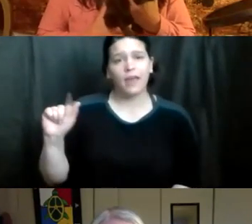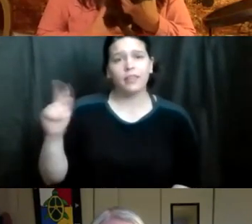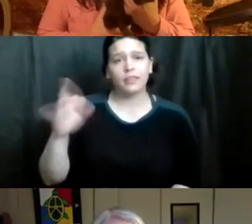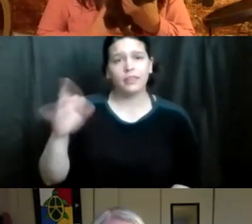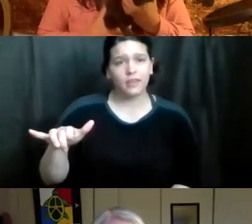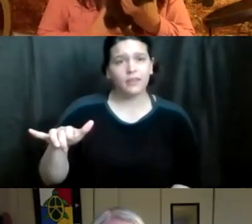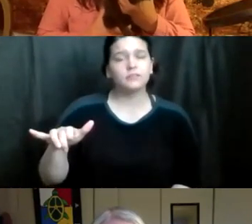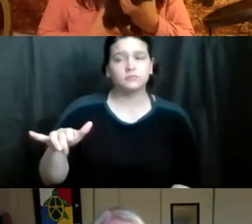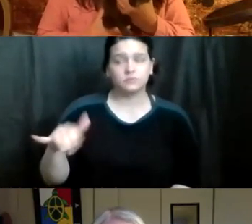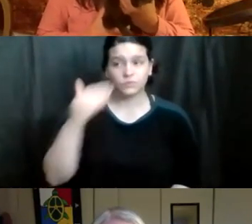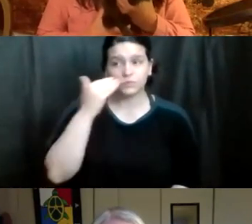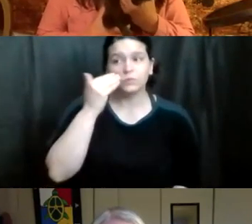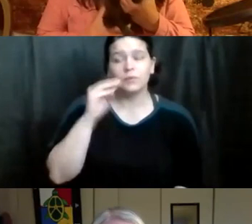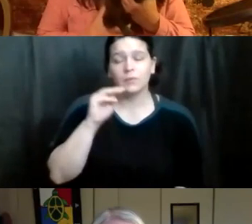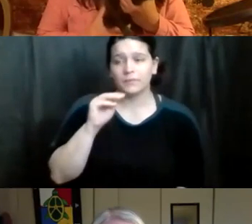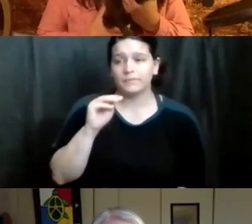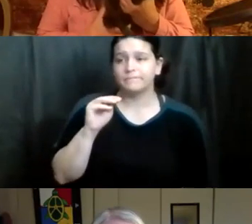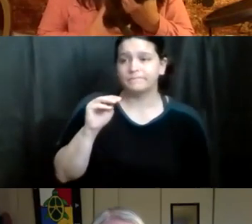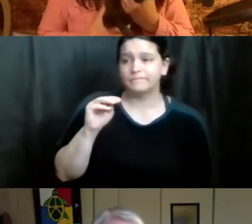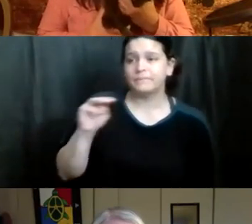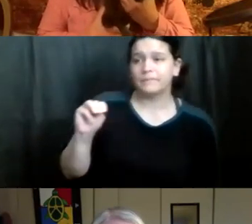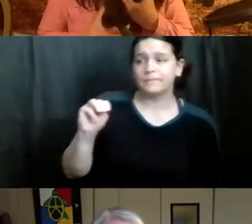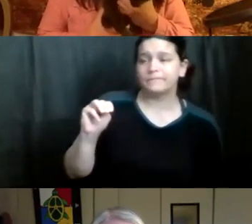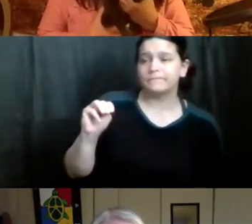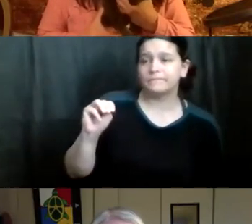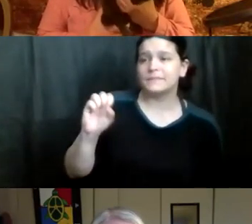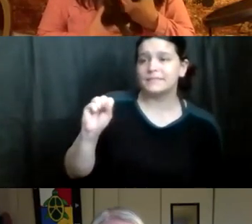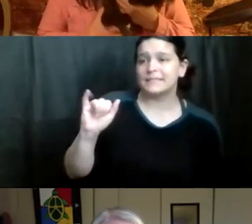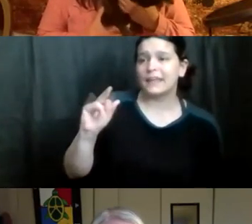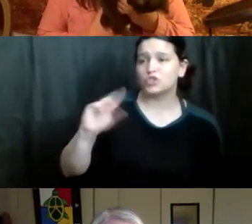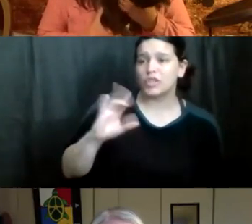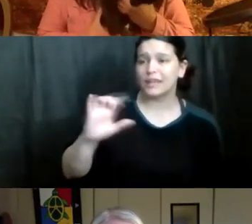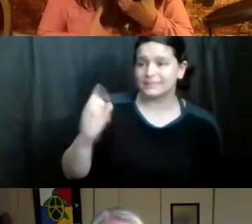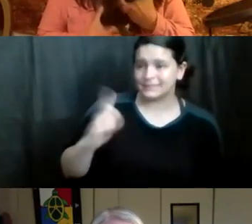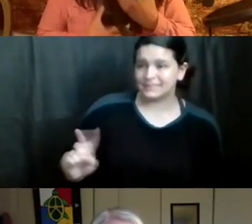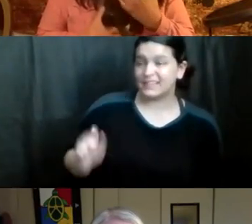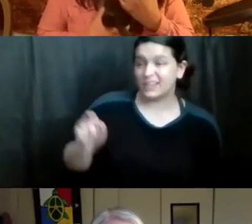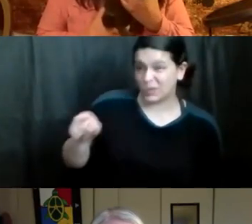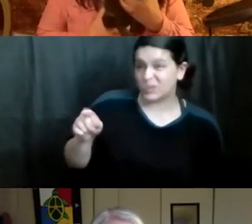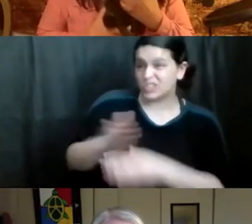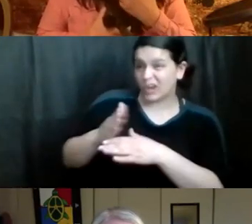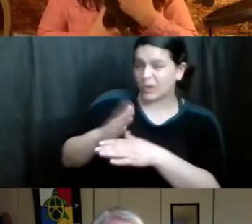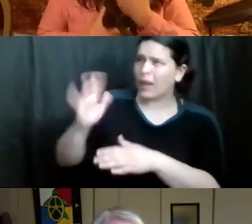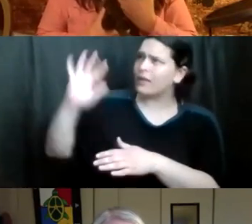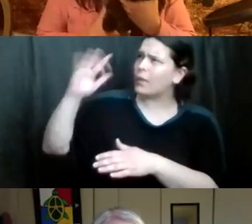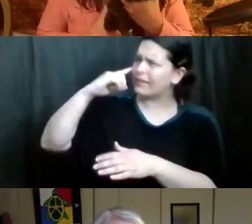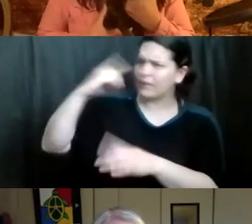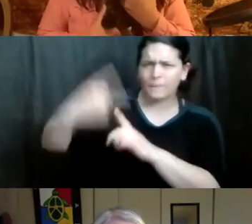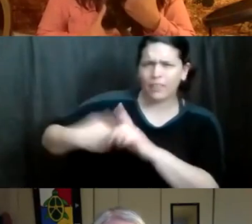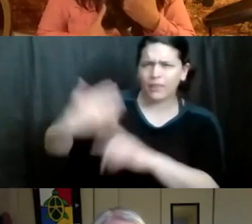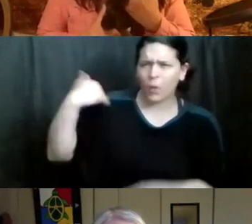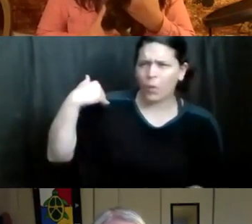Ms. Sanchez, and you had shared a while back as well, I think a month ago,